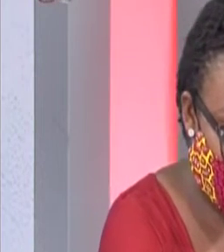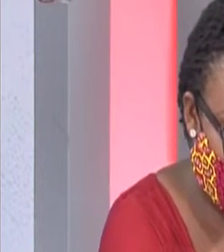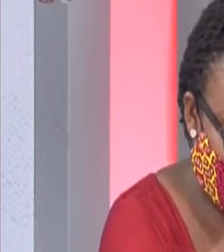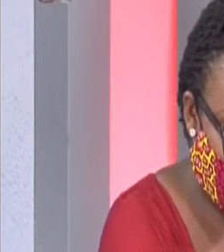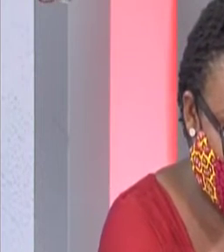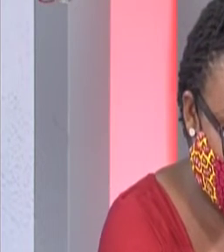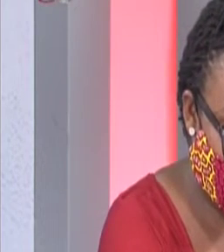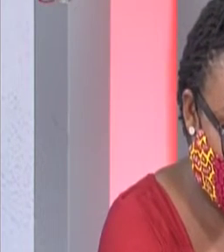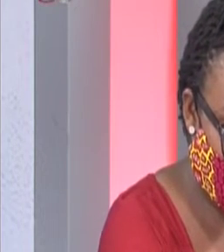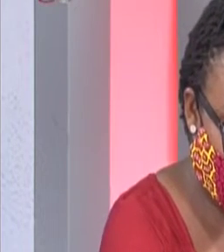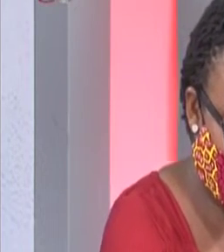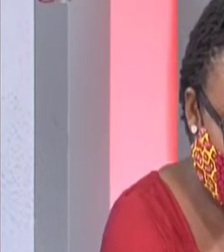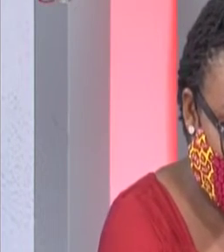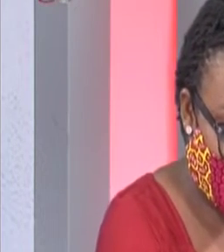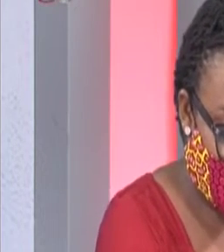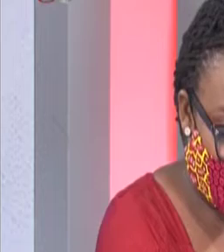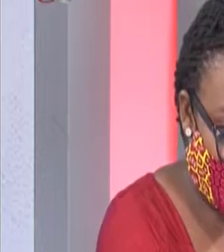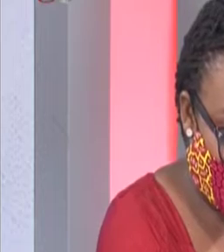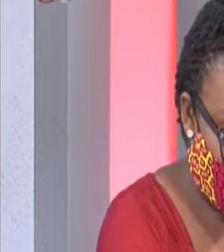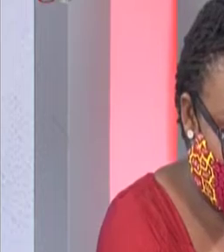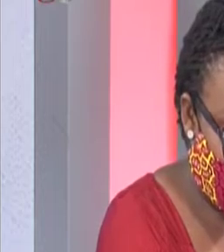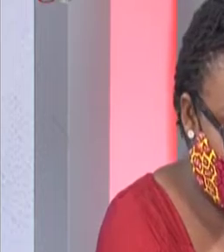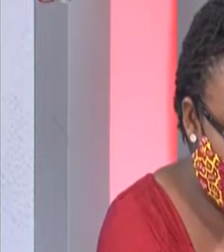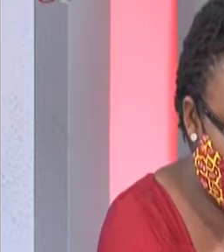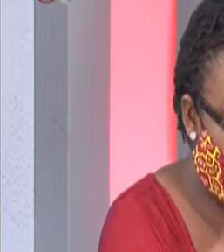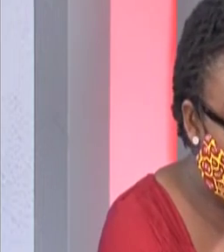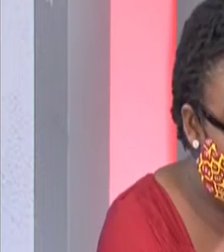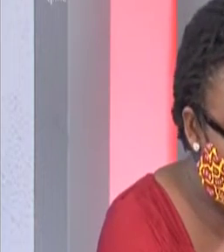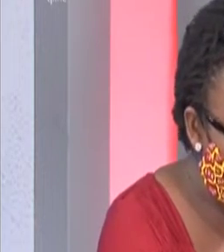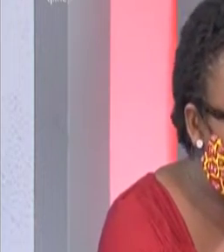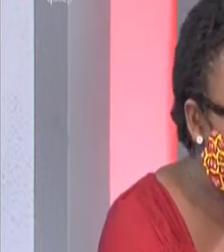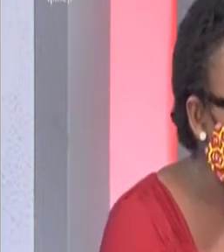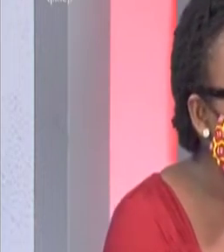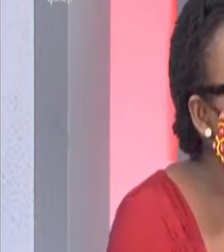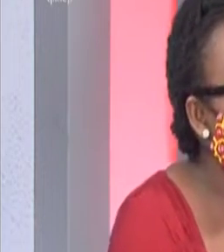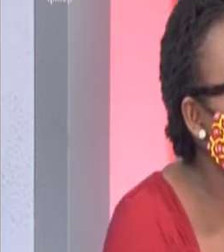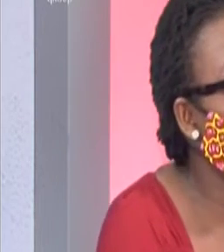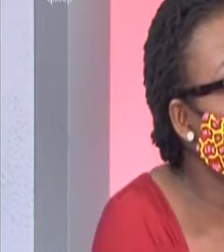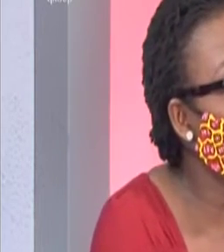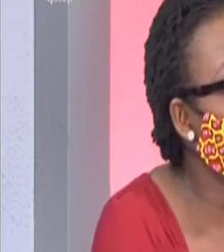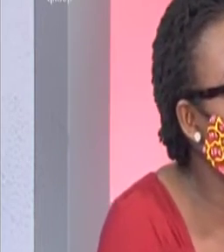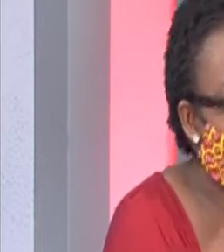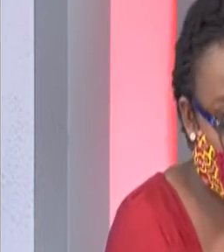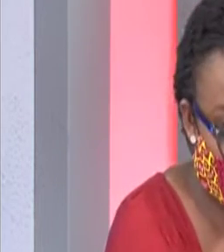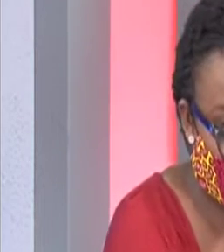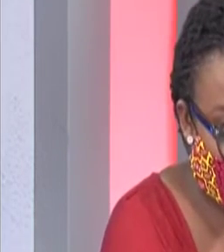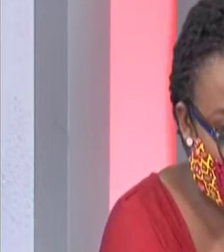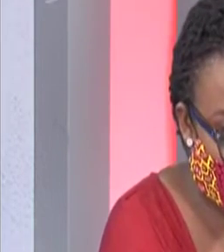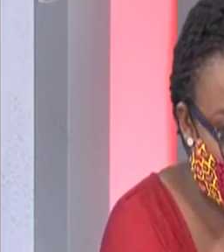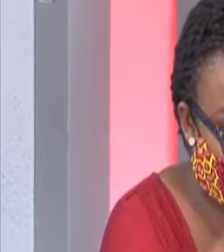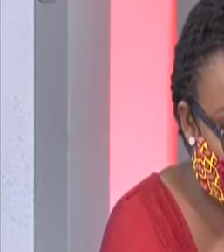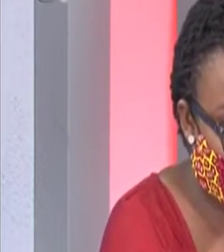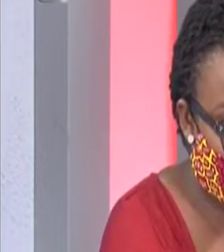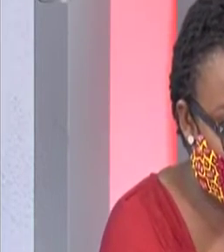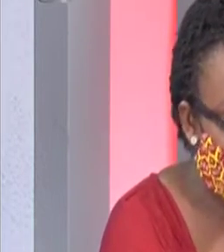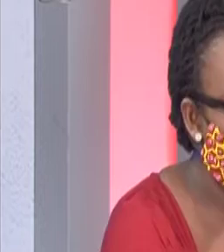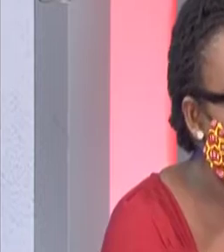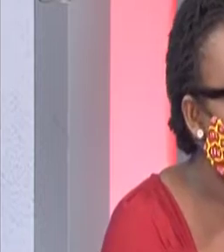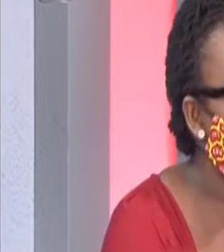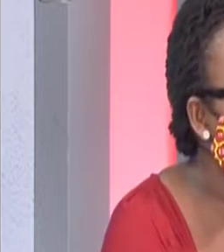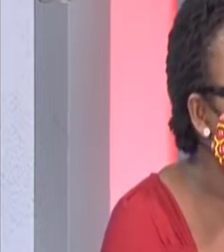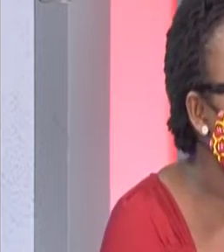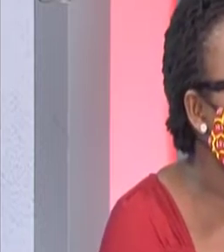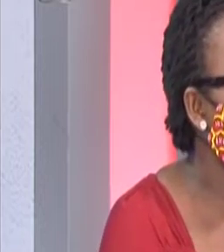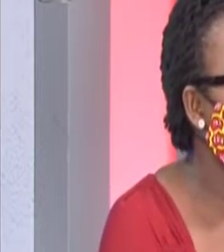ACP Lydia Donko, who gave us some updates. People have been defying the restriction and gathering orders, and some